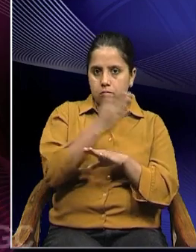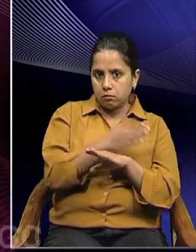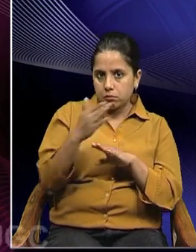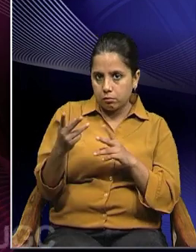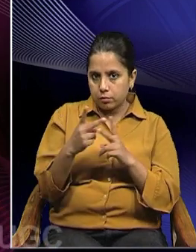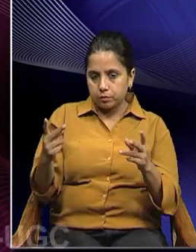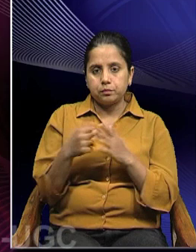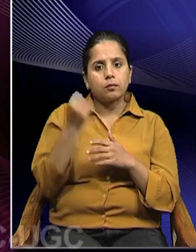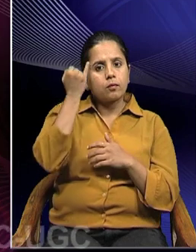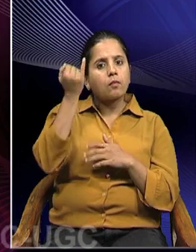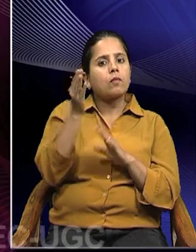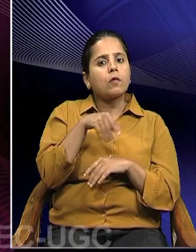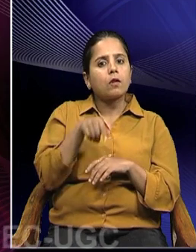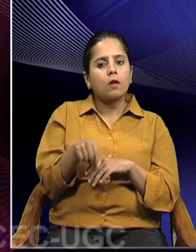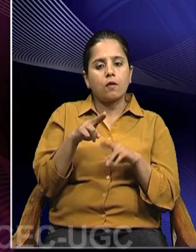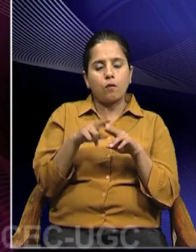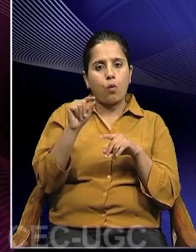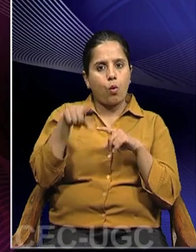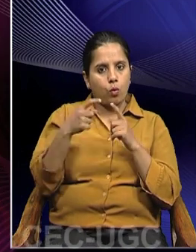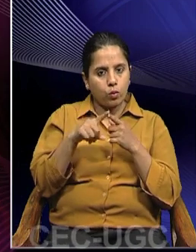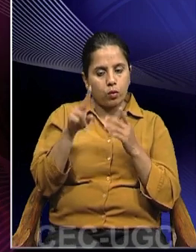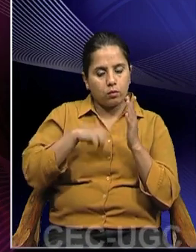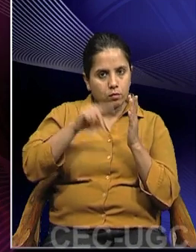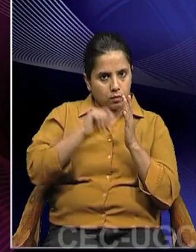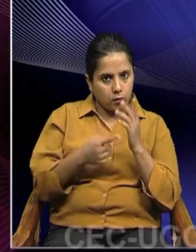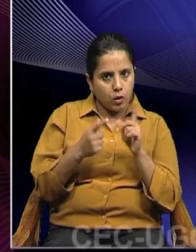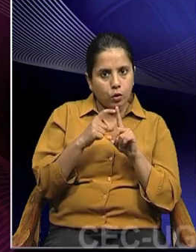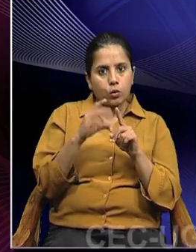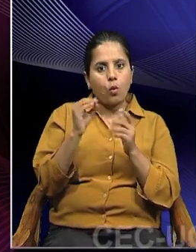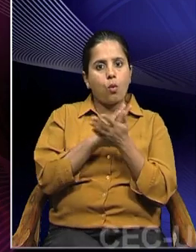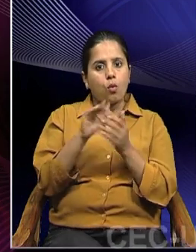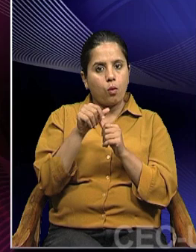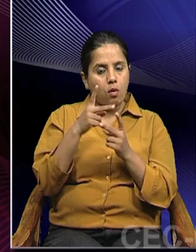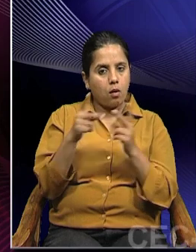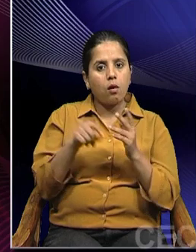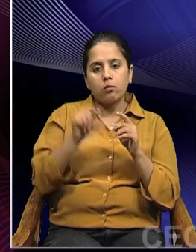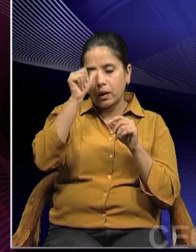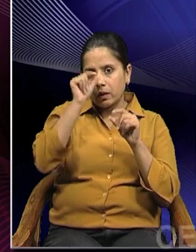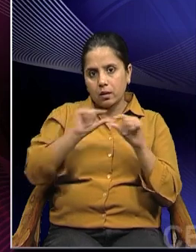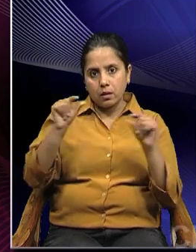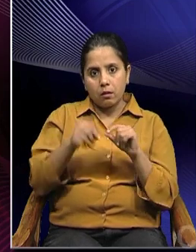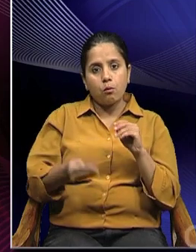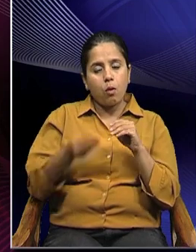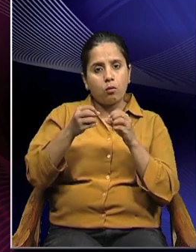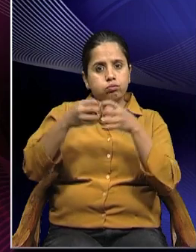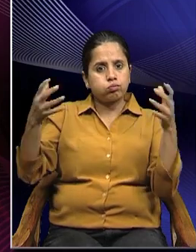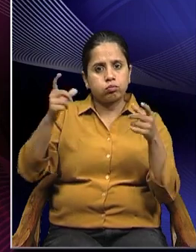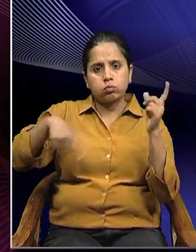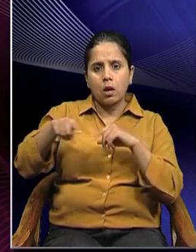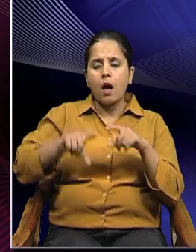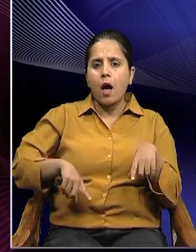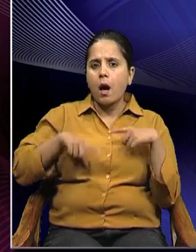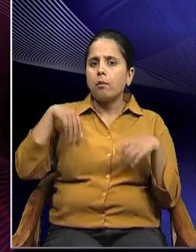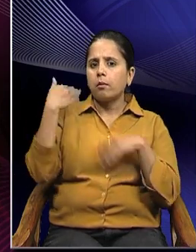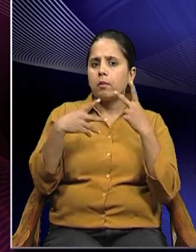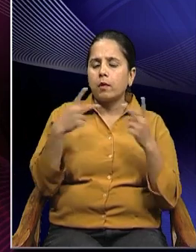from the folklore literature and dohas, which are widely used by common masses in their routine conduct,